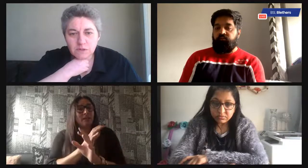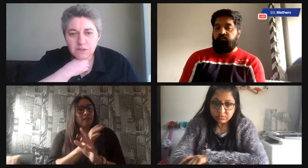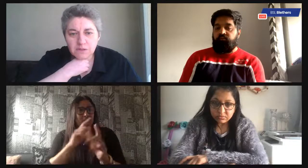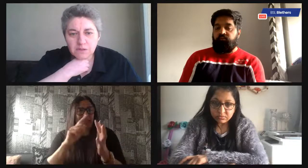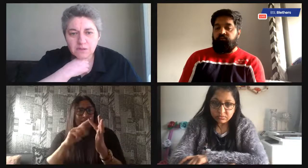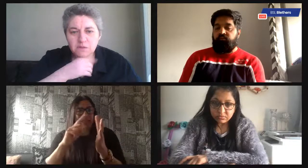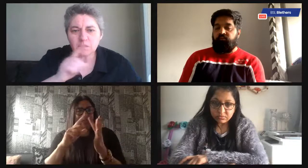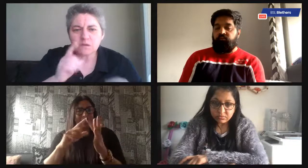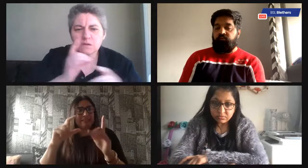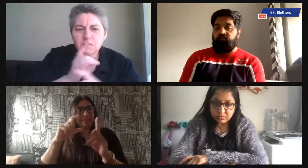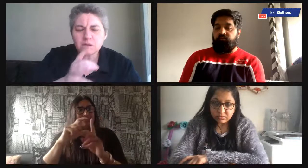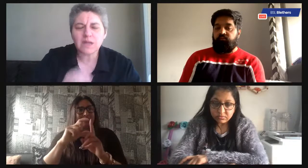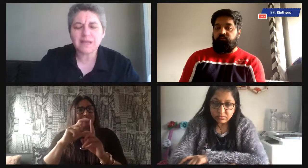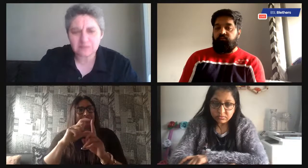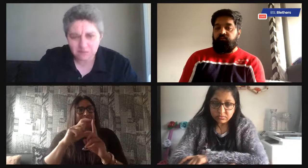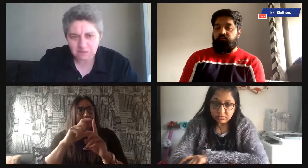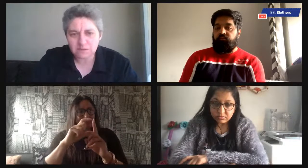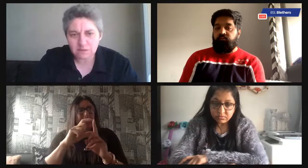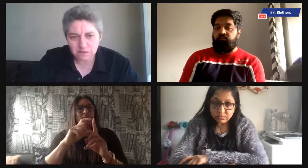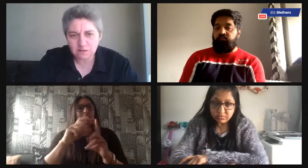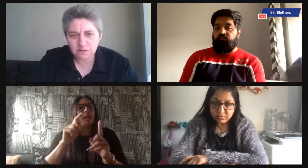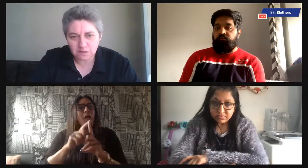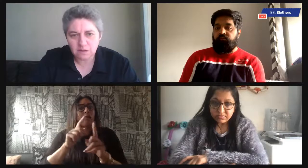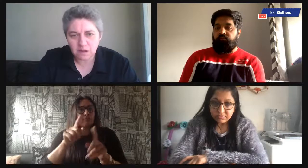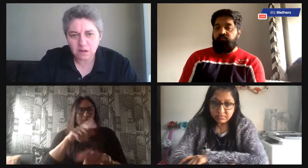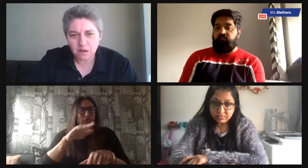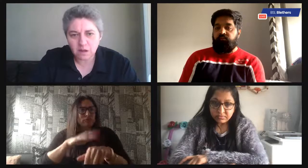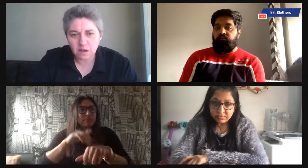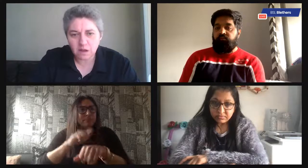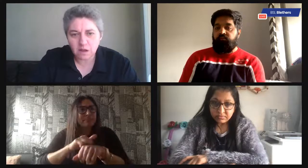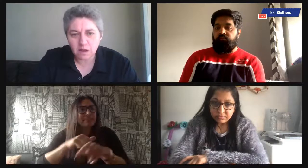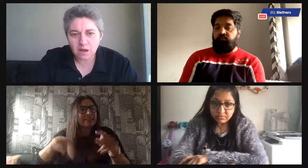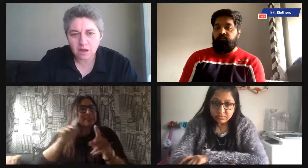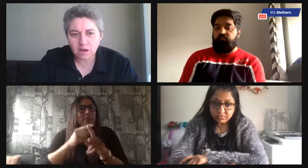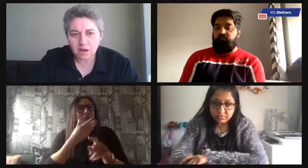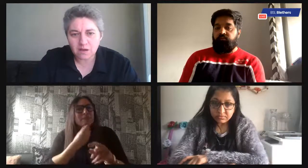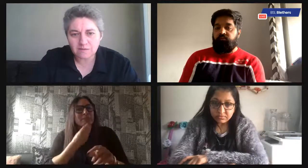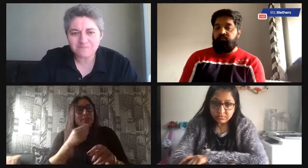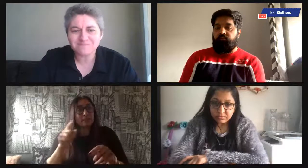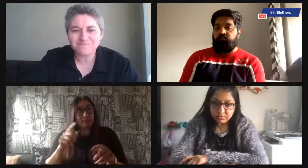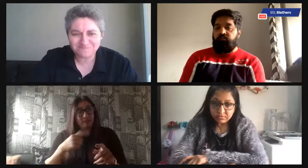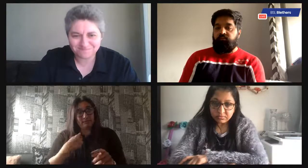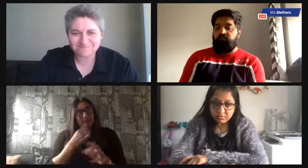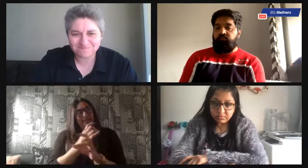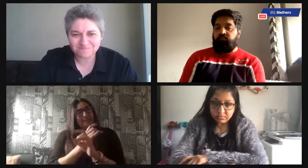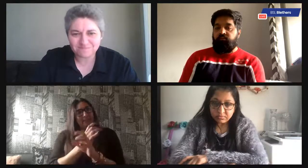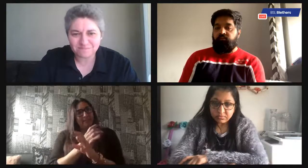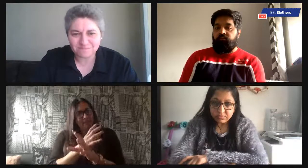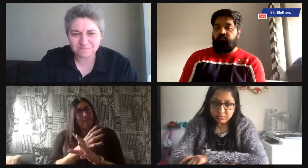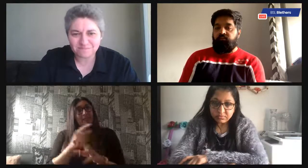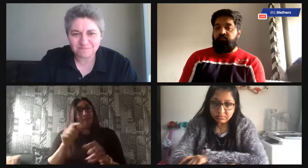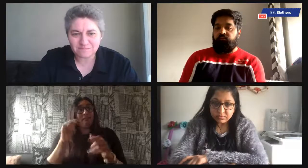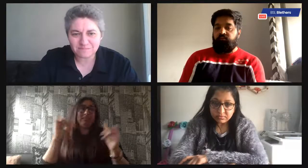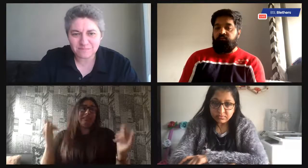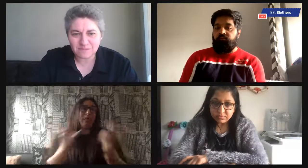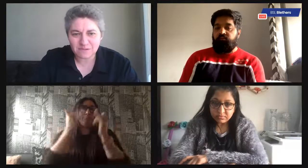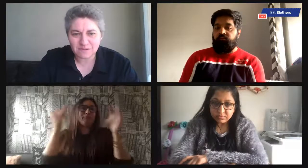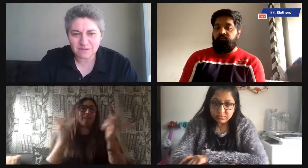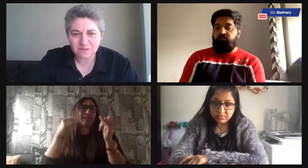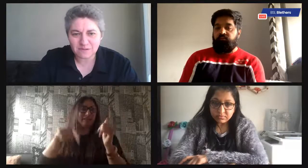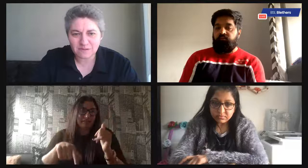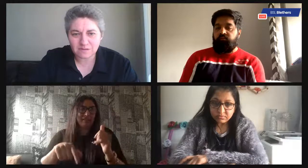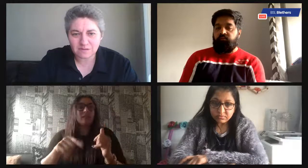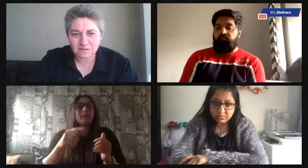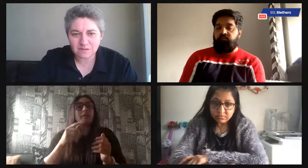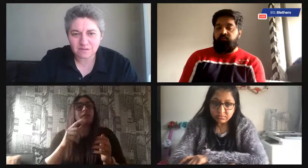yet, but they'll look at that. Eid, this is our sign for Eid. Again, it's a bit like Christians' Christmas. Our